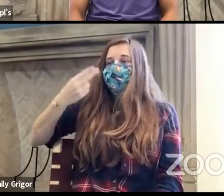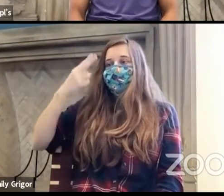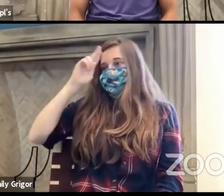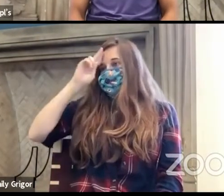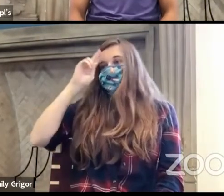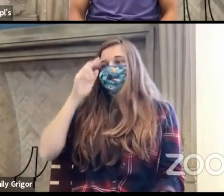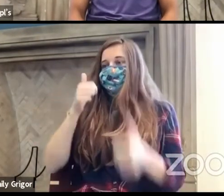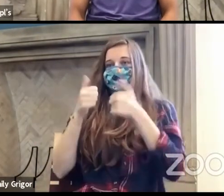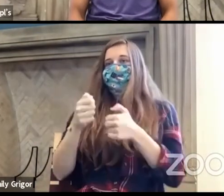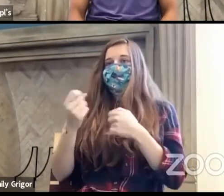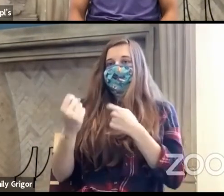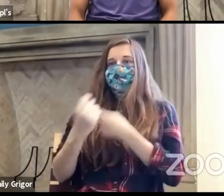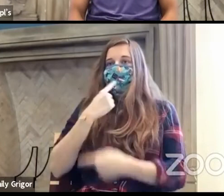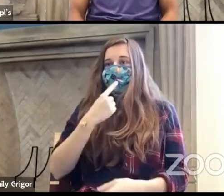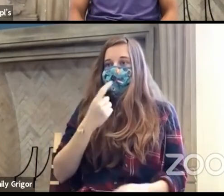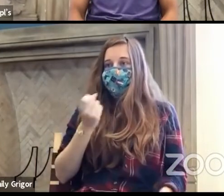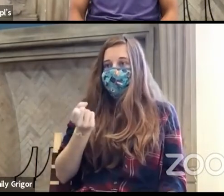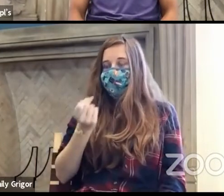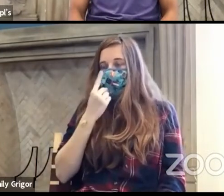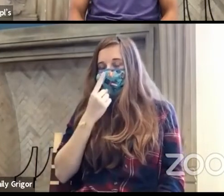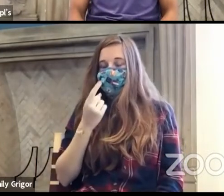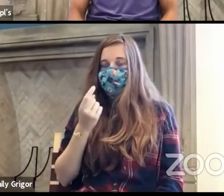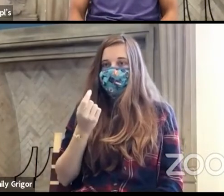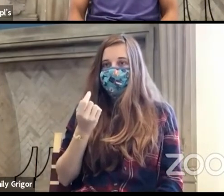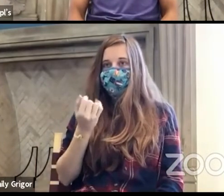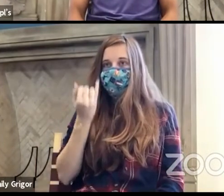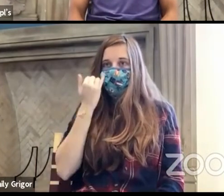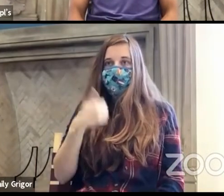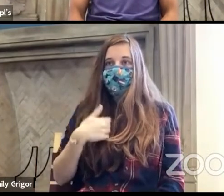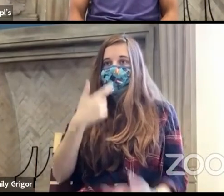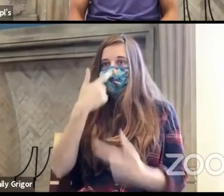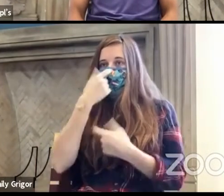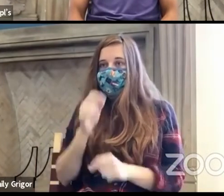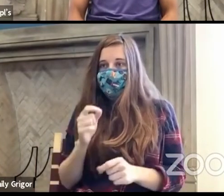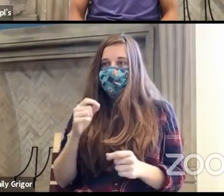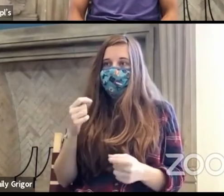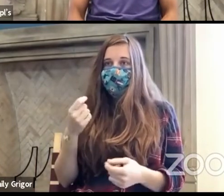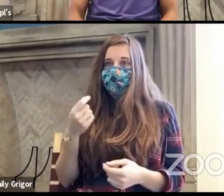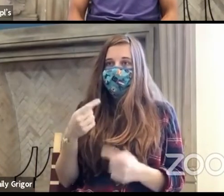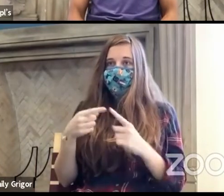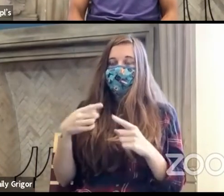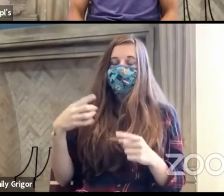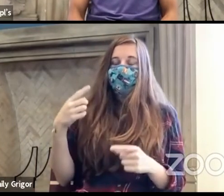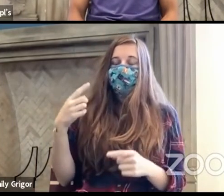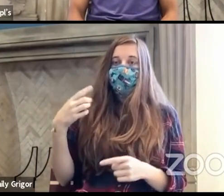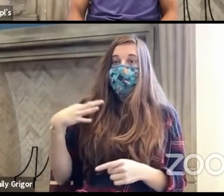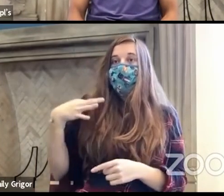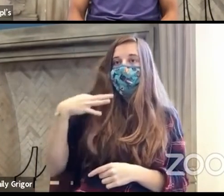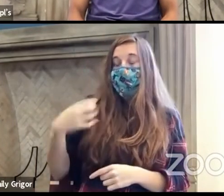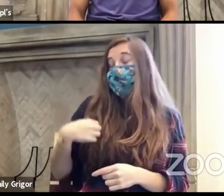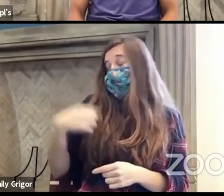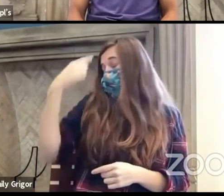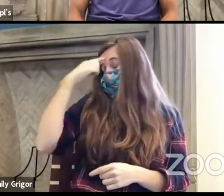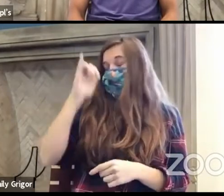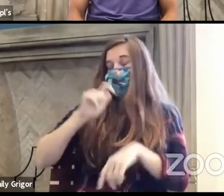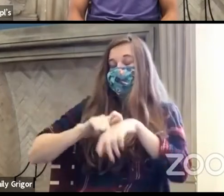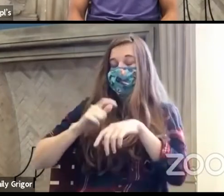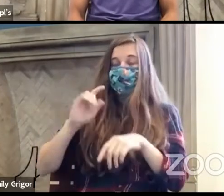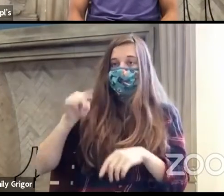And he sent me a text message asking me if I would be interested in volunteering at that time. And at that